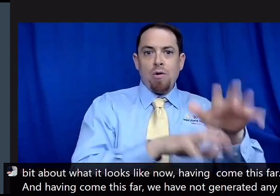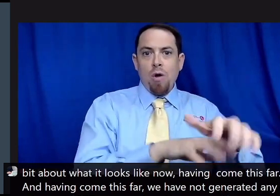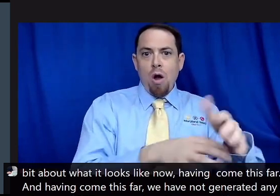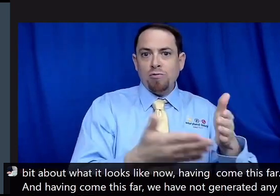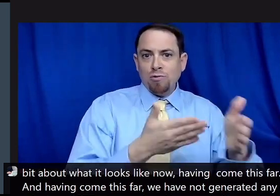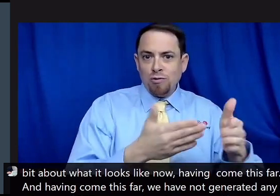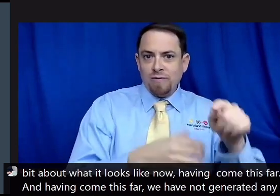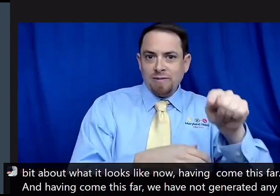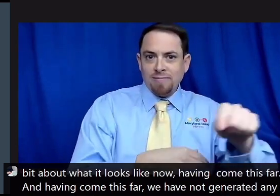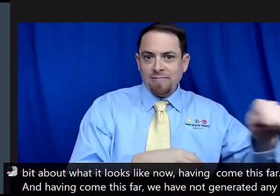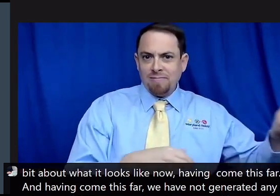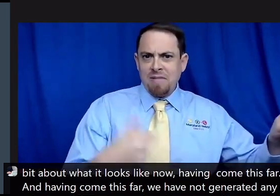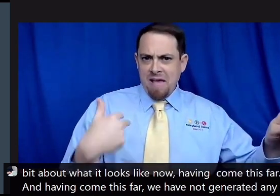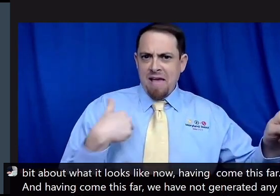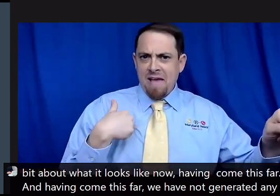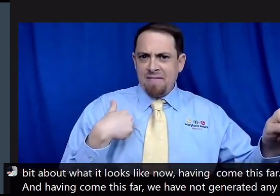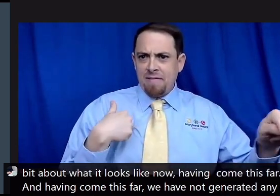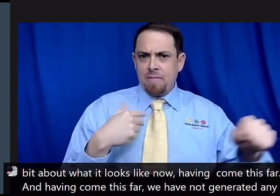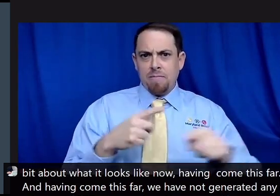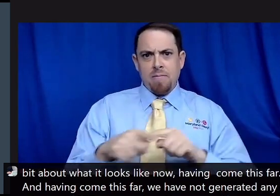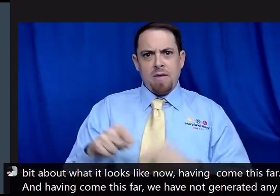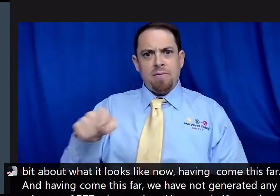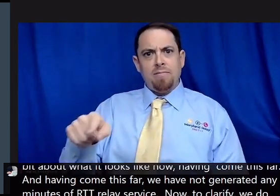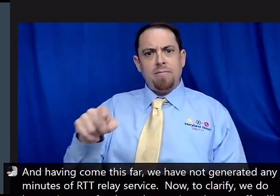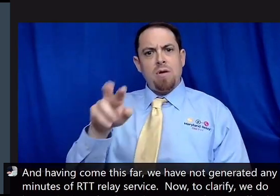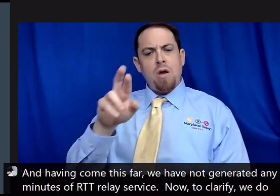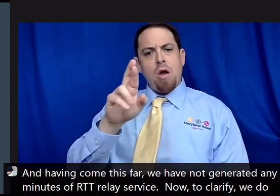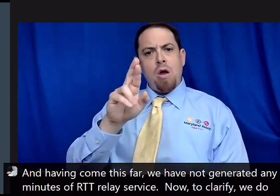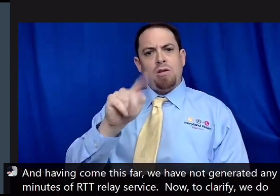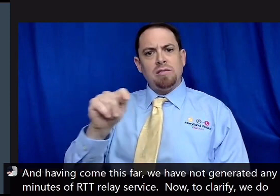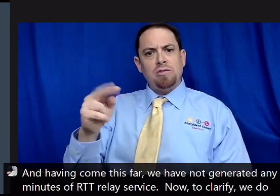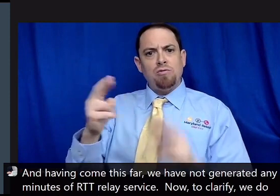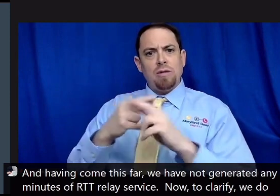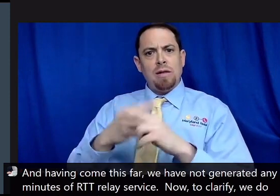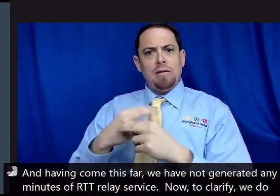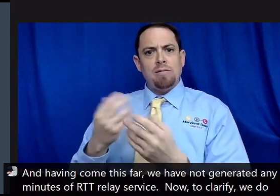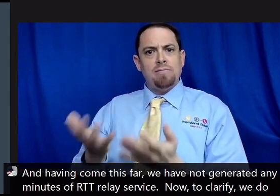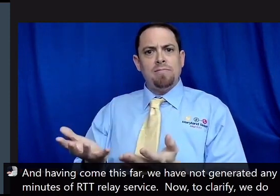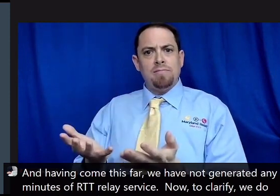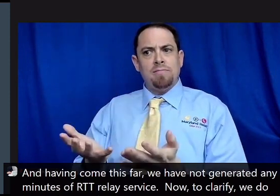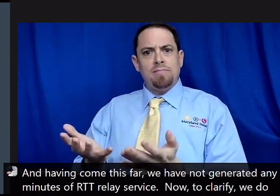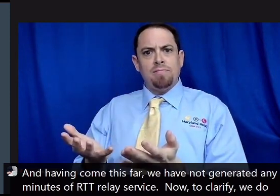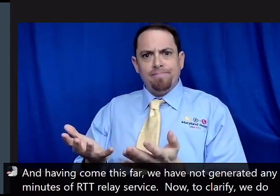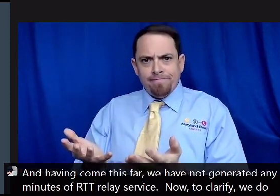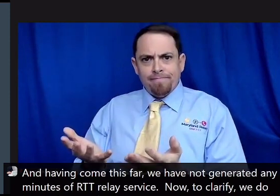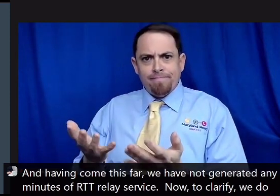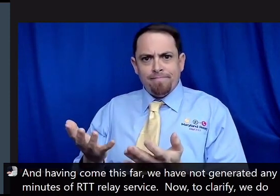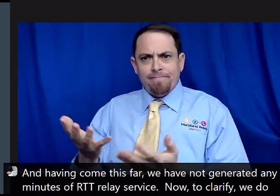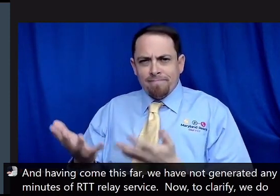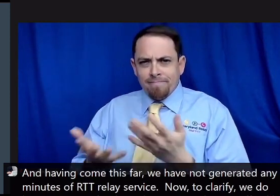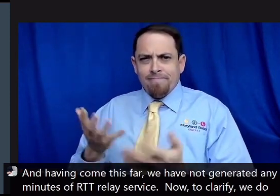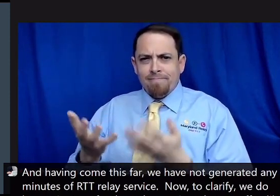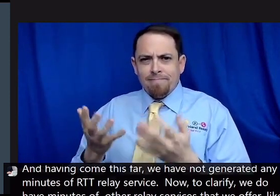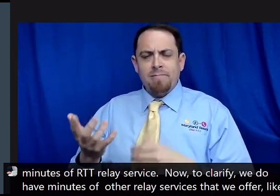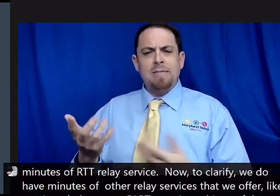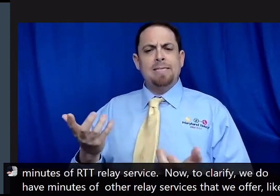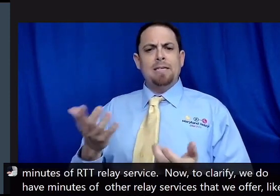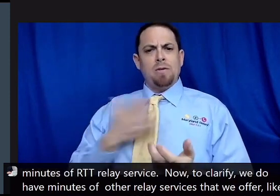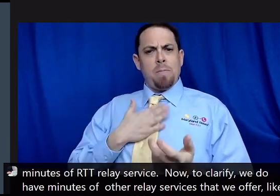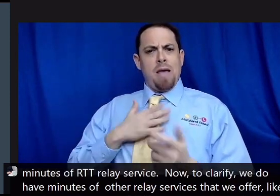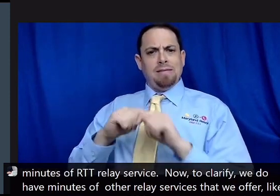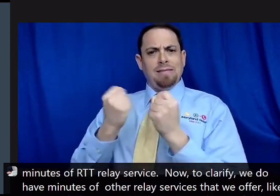offer, like caption phones or cart services, things of that nature. But when it comes to RTT relay